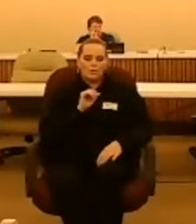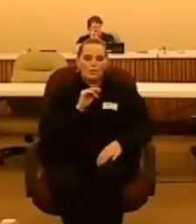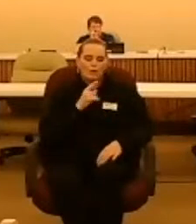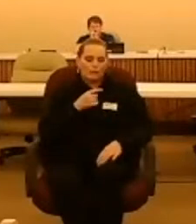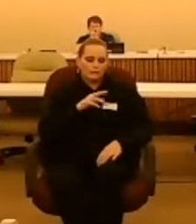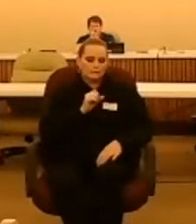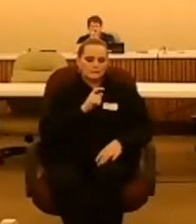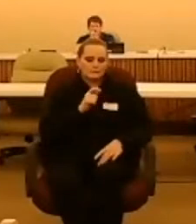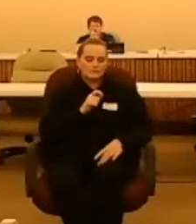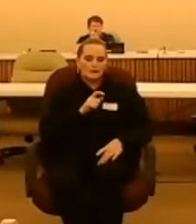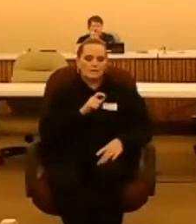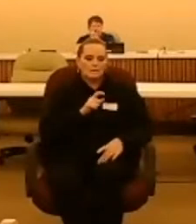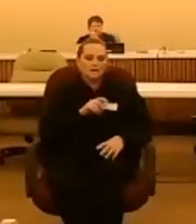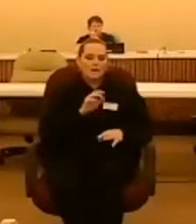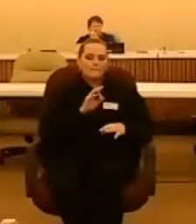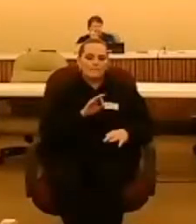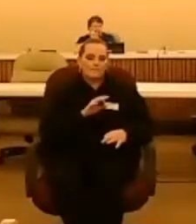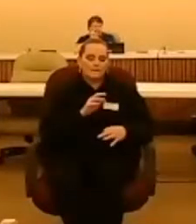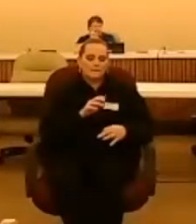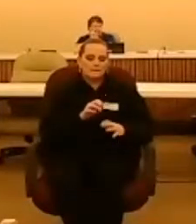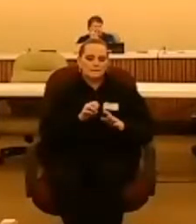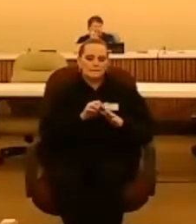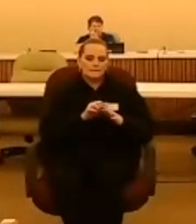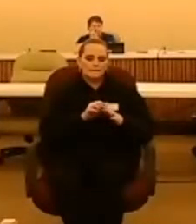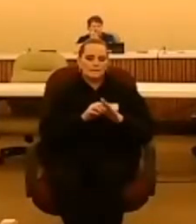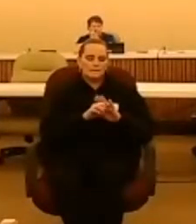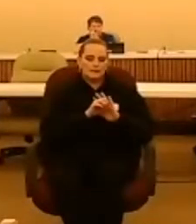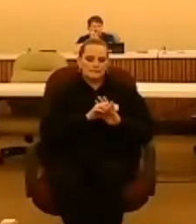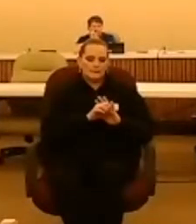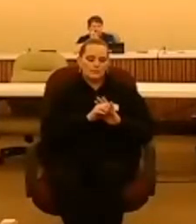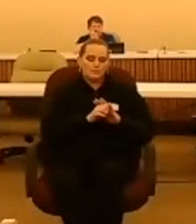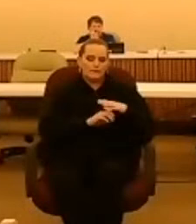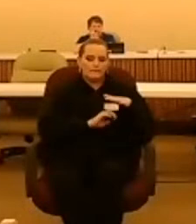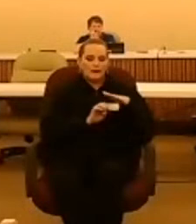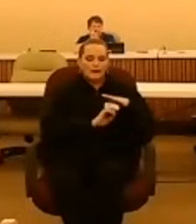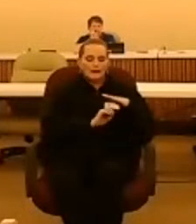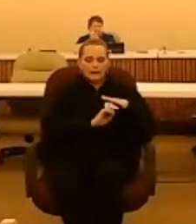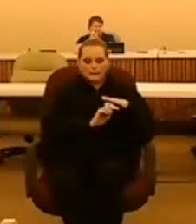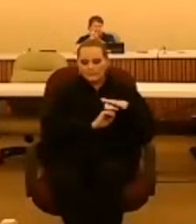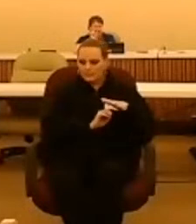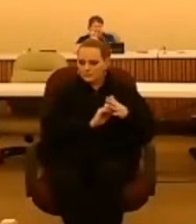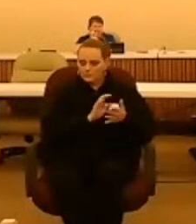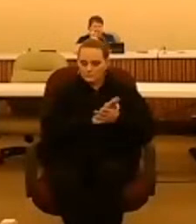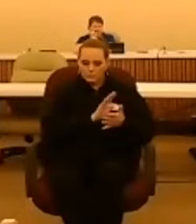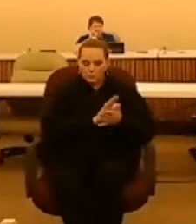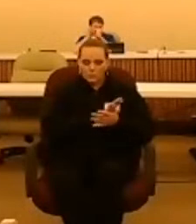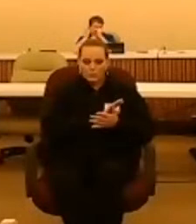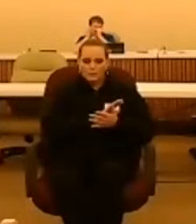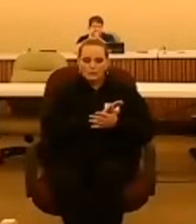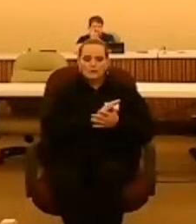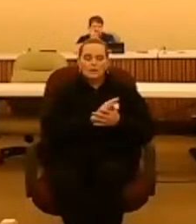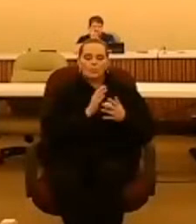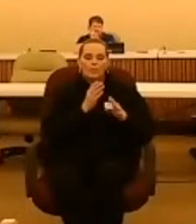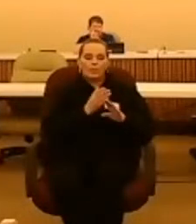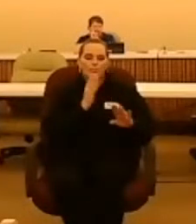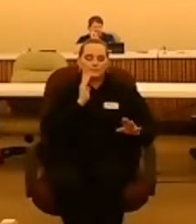example, where you've got an elementary school with school buses that have to make lefts onto a busy state route.